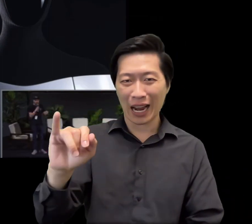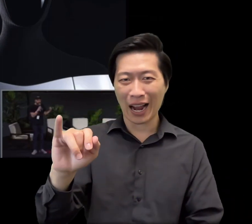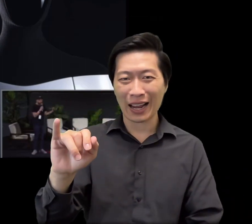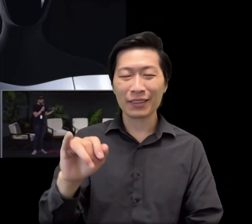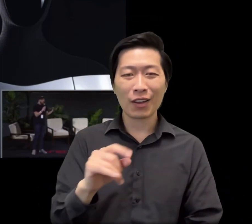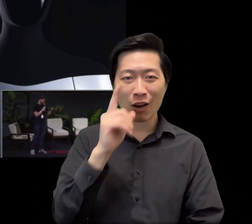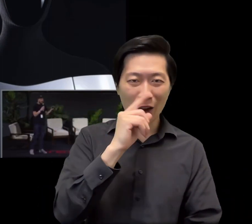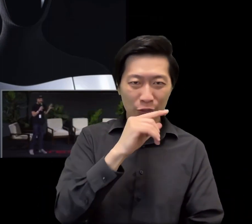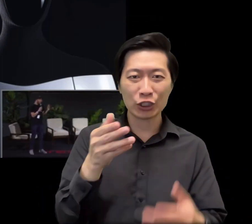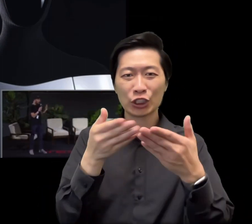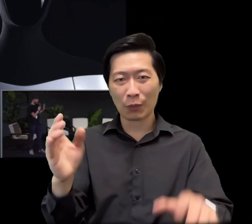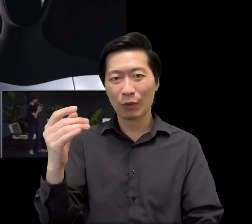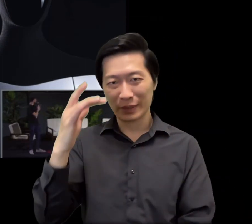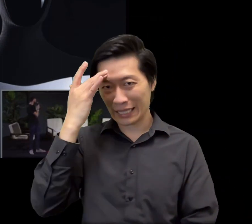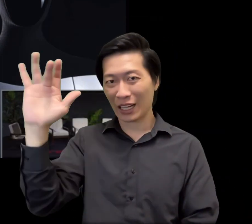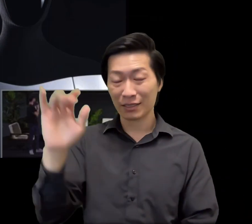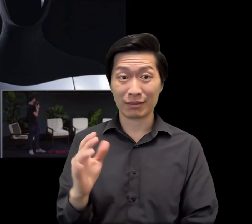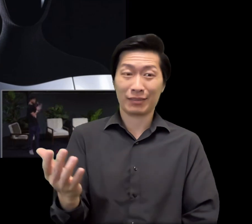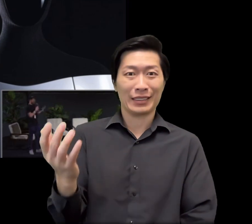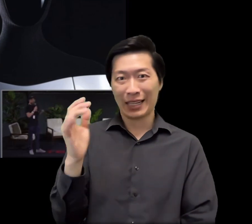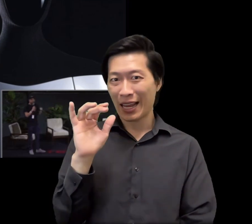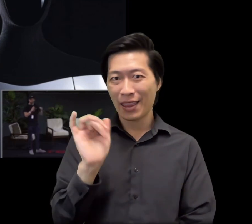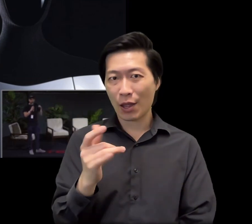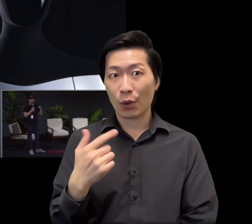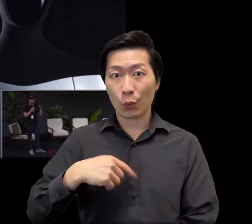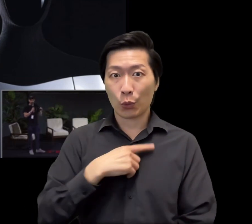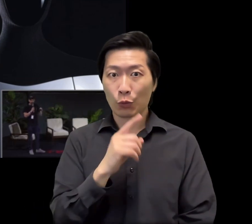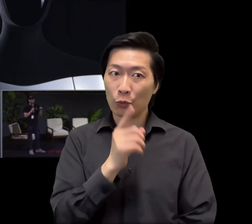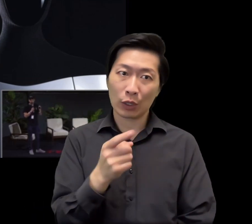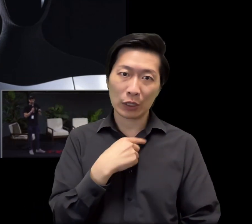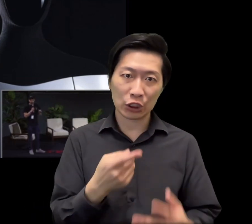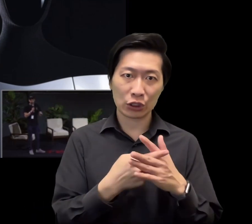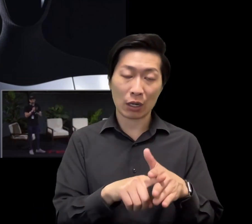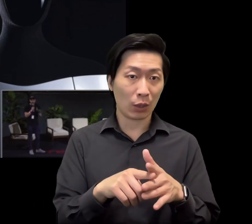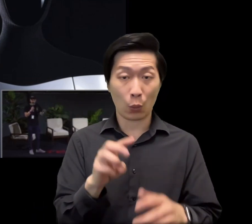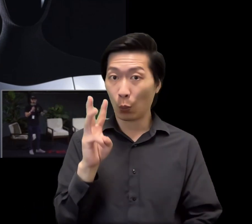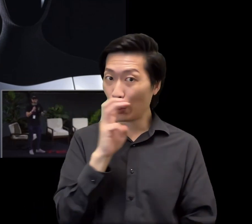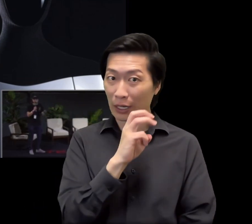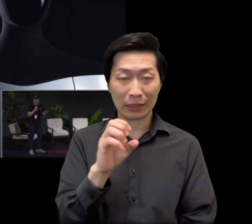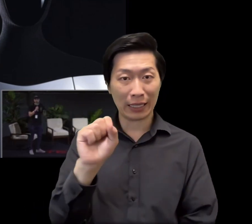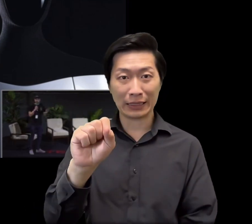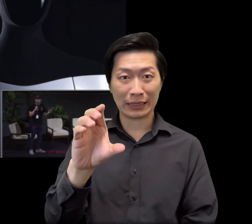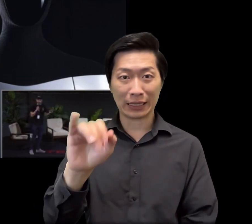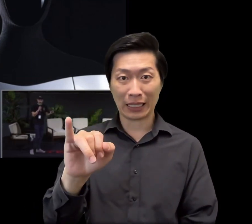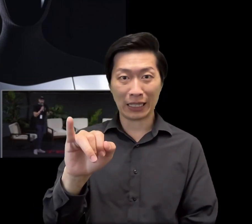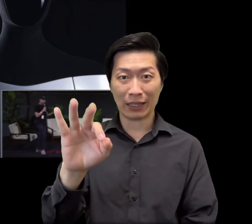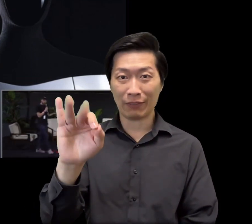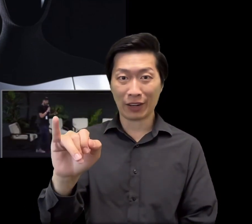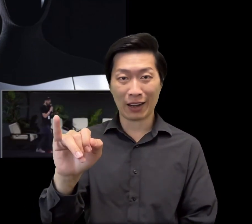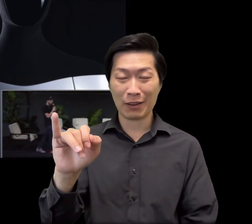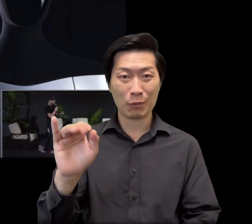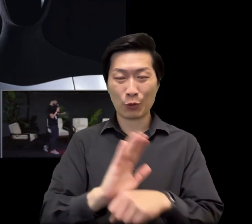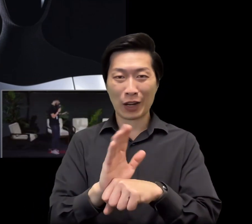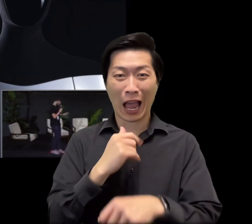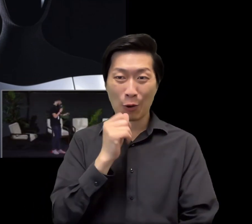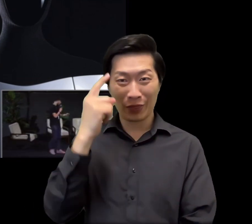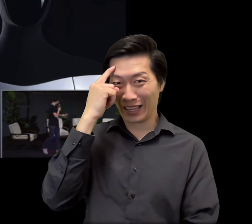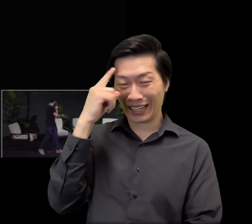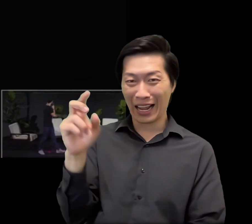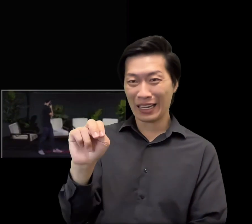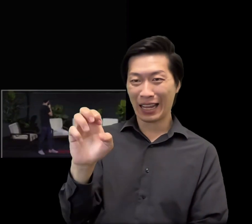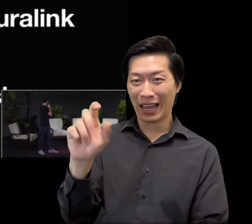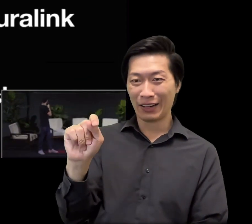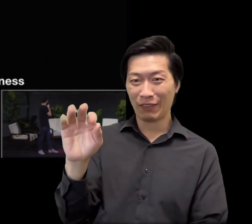intelligence. And then, I don't know, this is like we're literally at the start of the weirdest science fiction movie ever. I don't even think Netflix could write it.